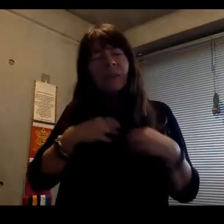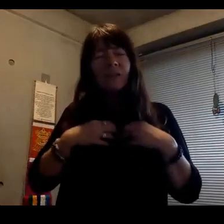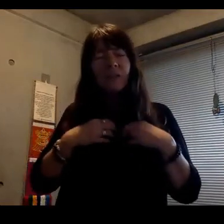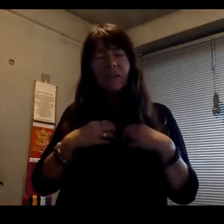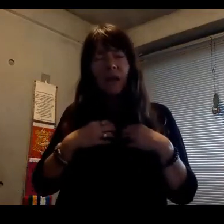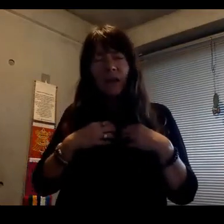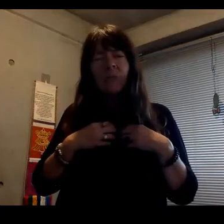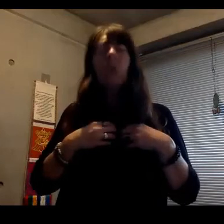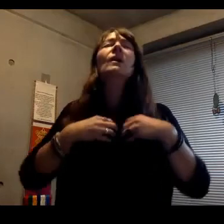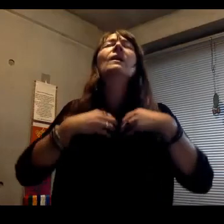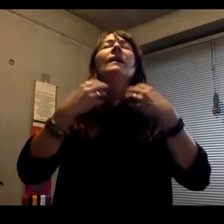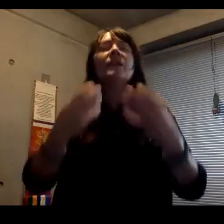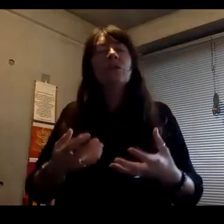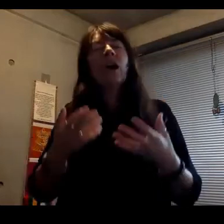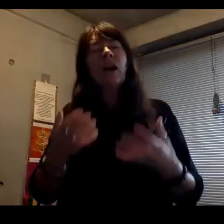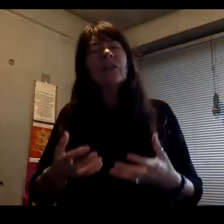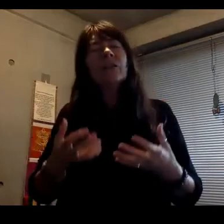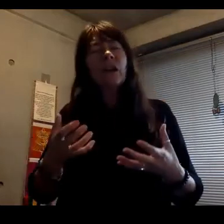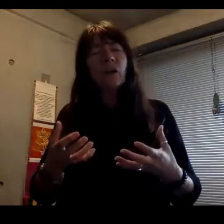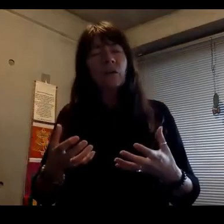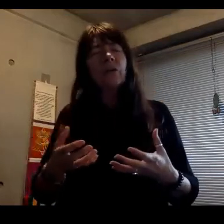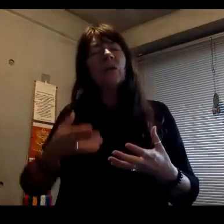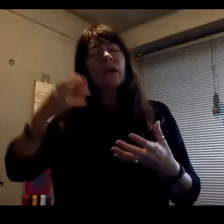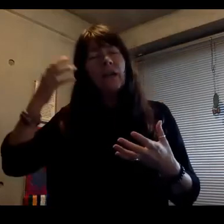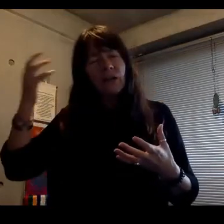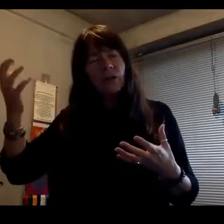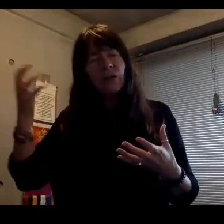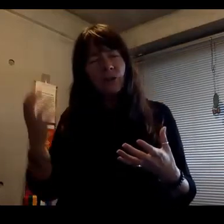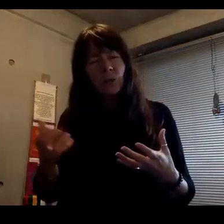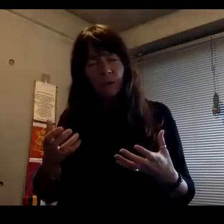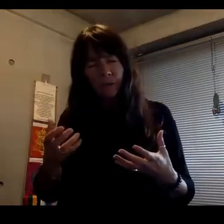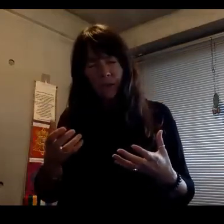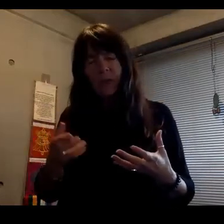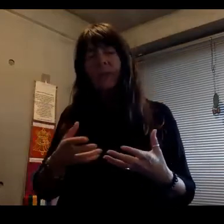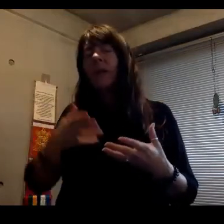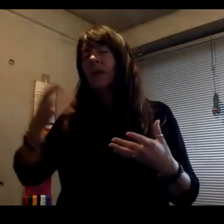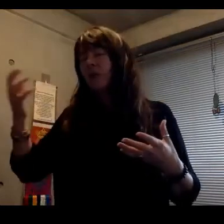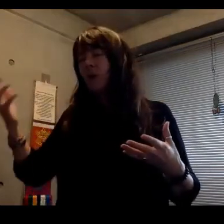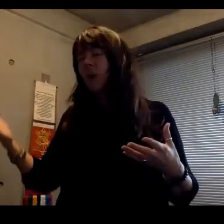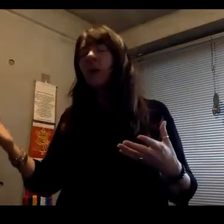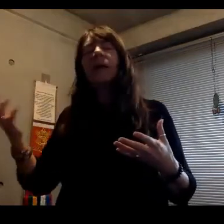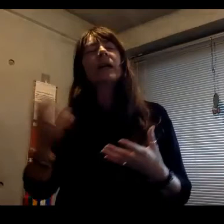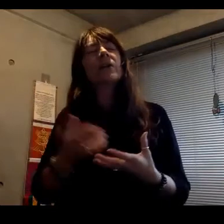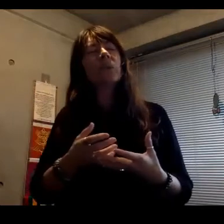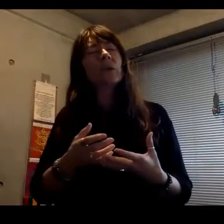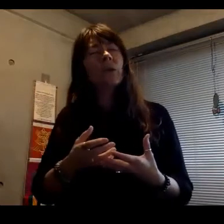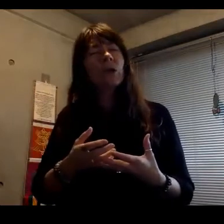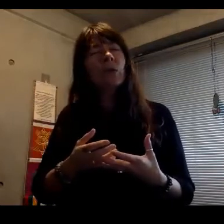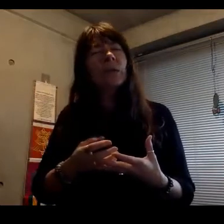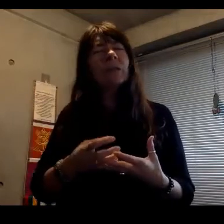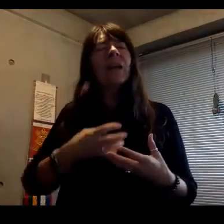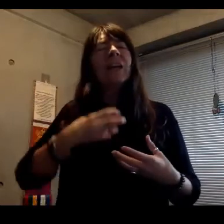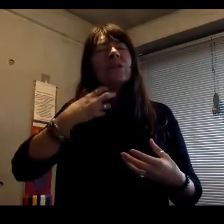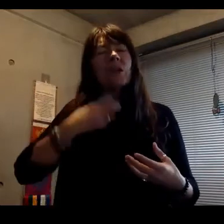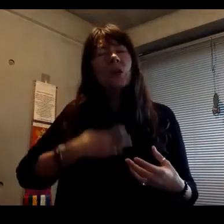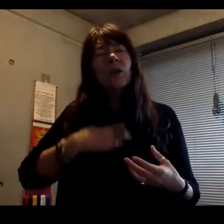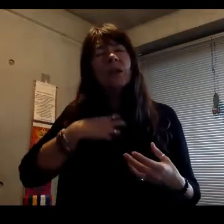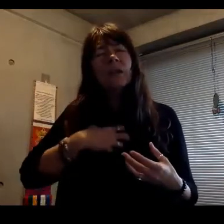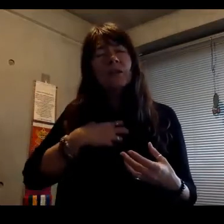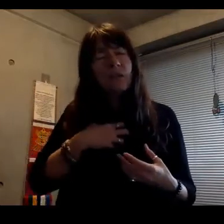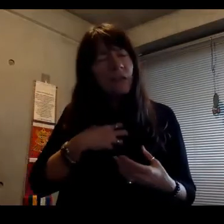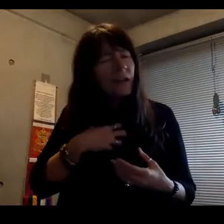bit that's inside of you is your higher self. It's your connection to the universe. It's your connection with other humans. It's